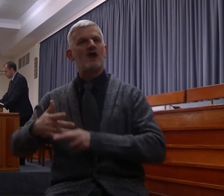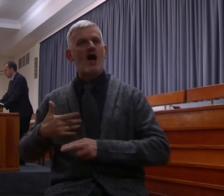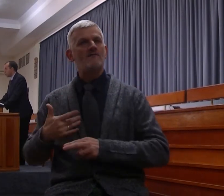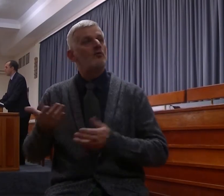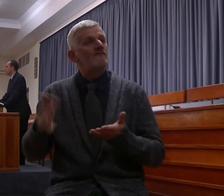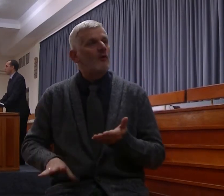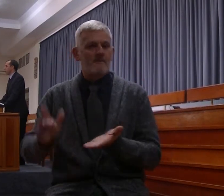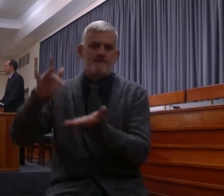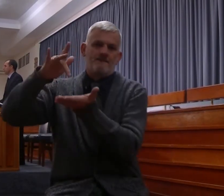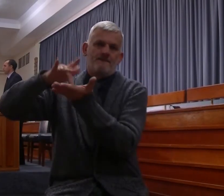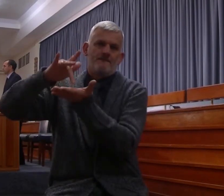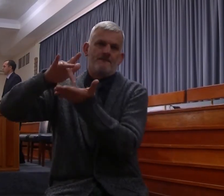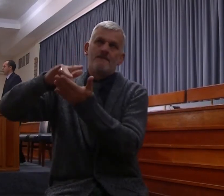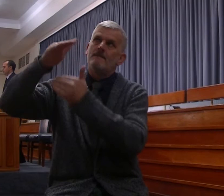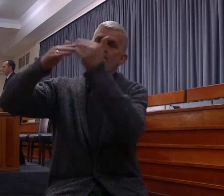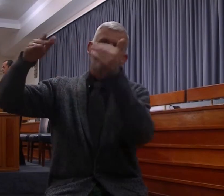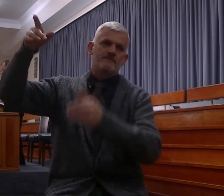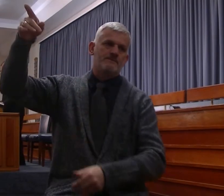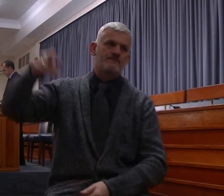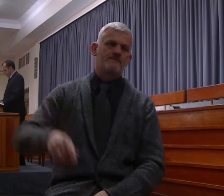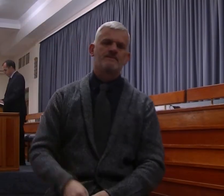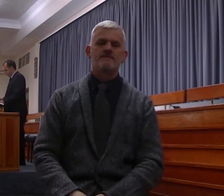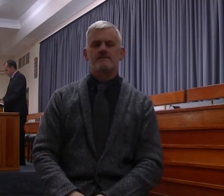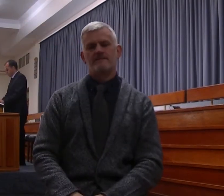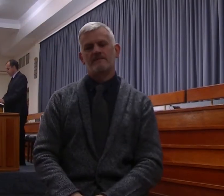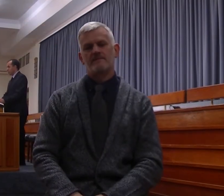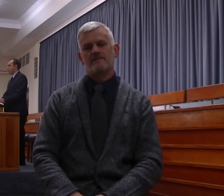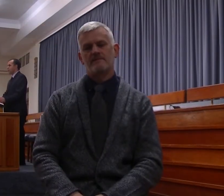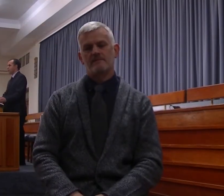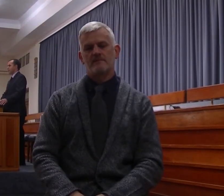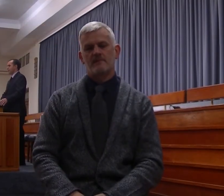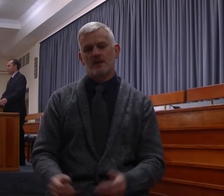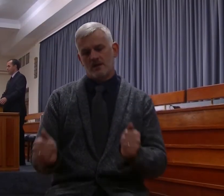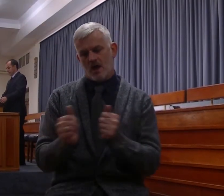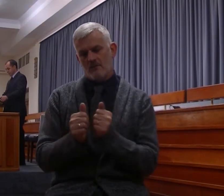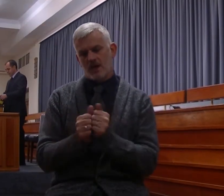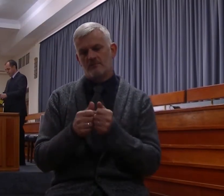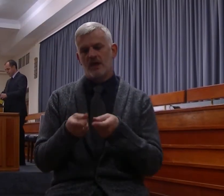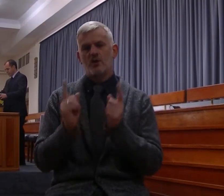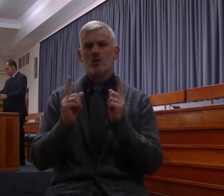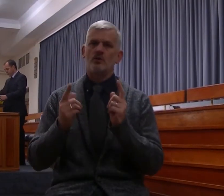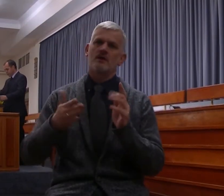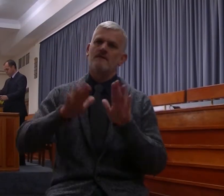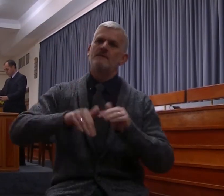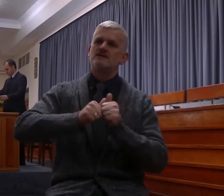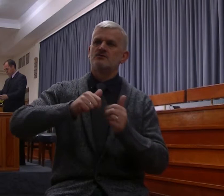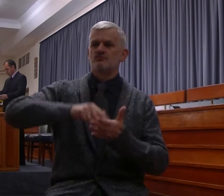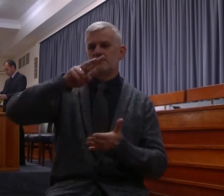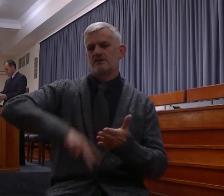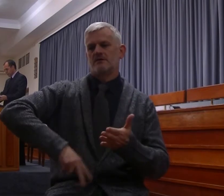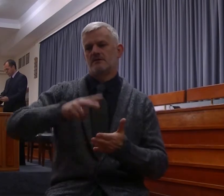midst of the paradise of God. May the Lord bless the reading of his